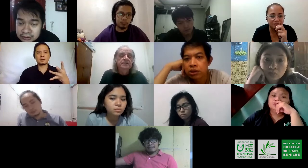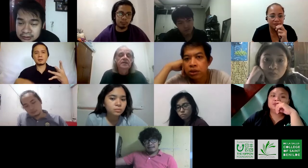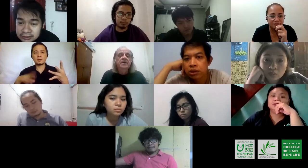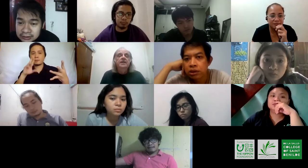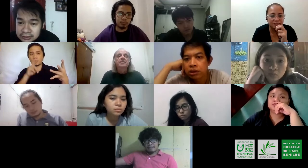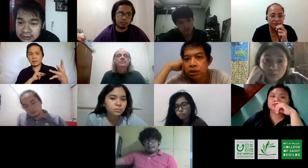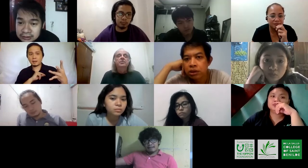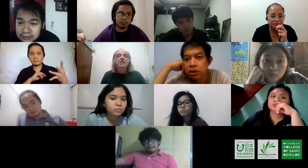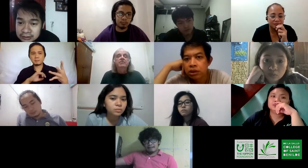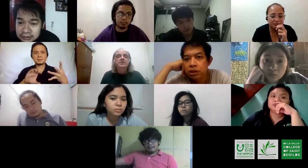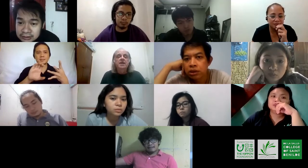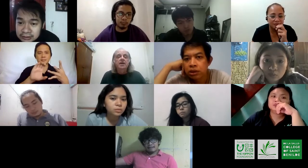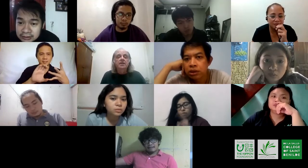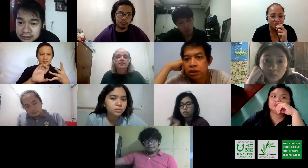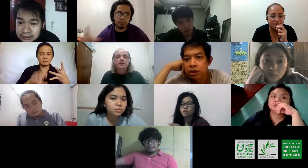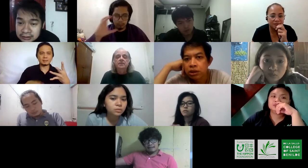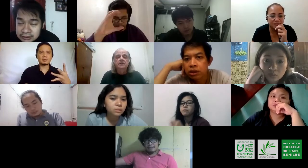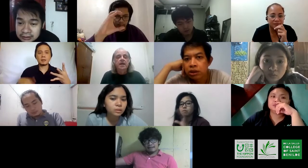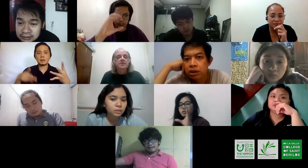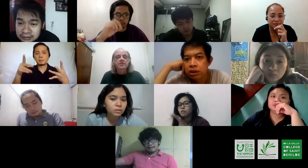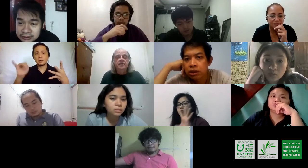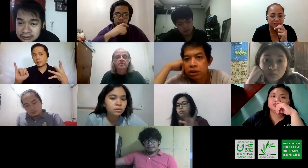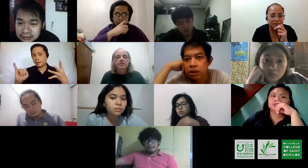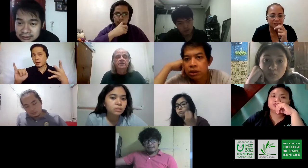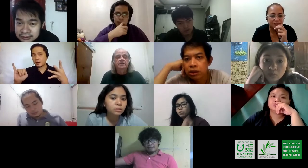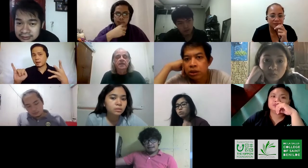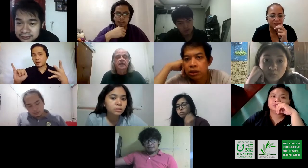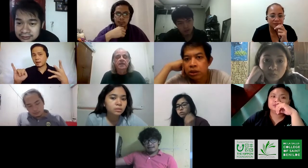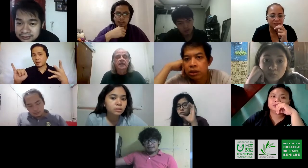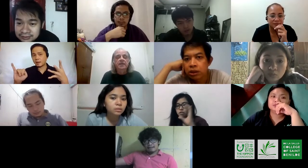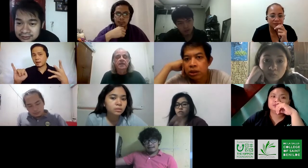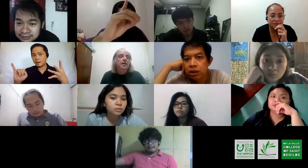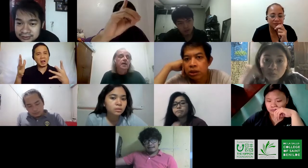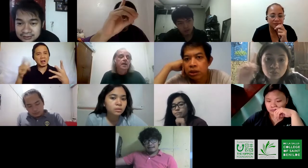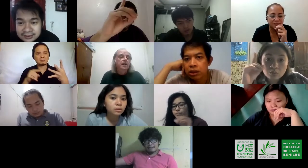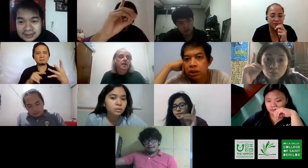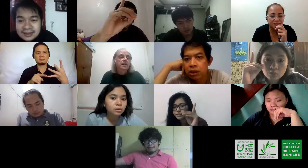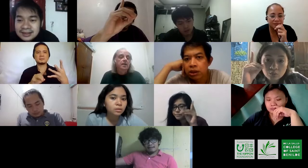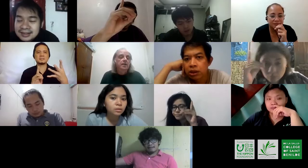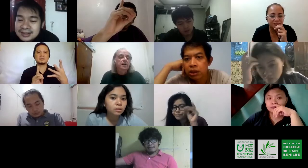C. Providence Island has neither, D.